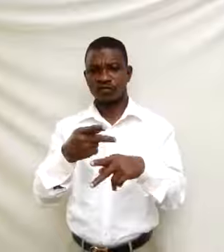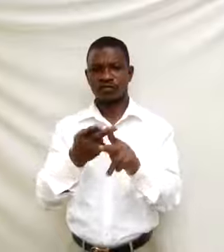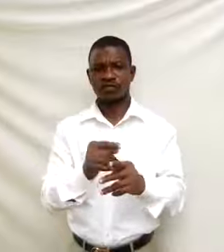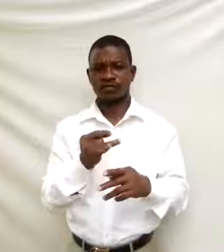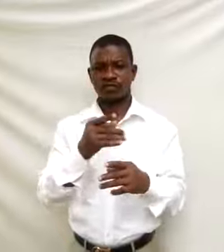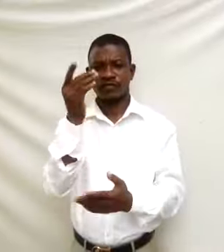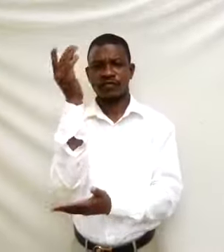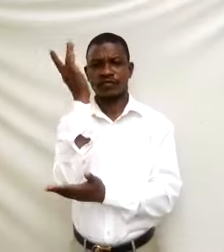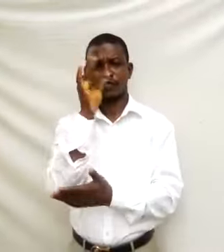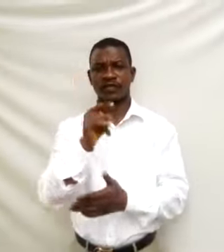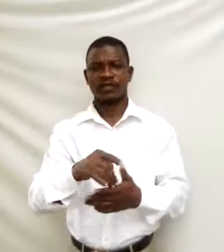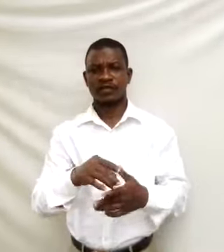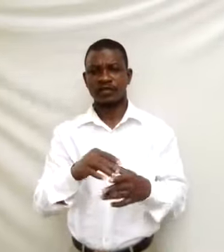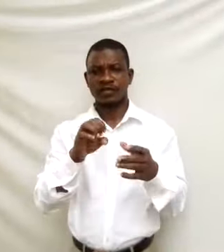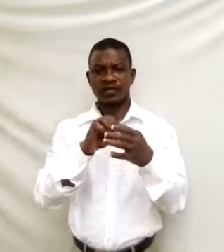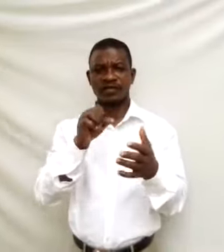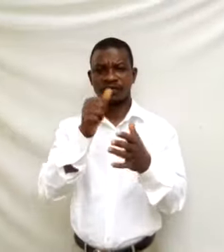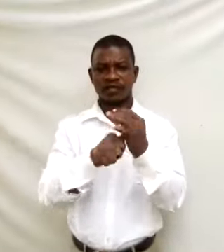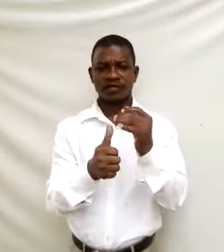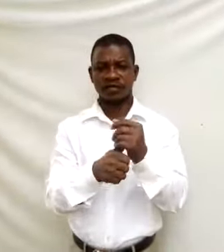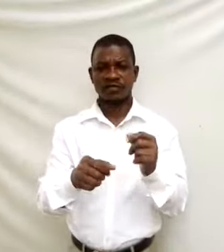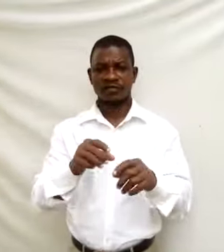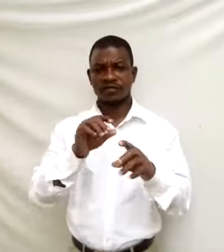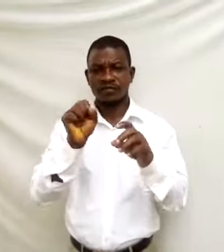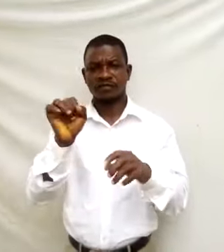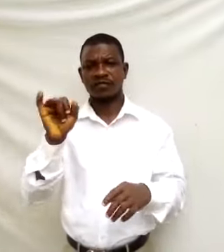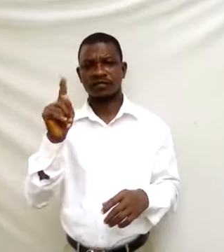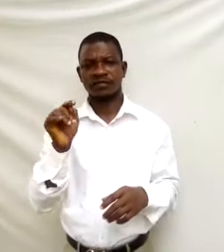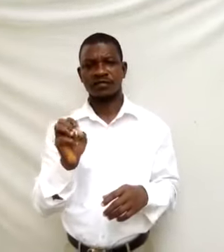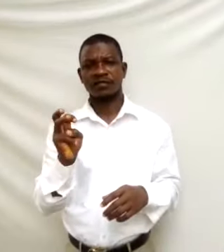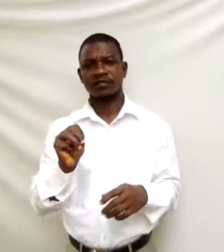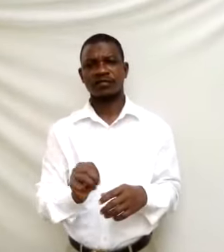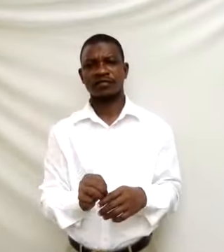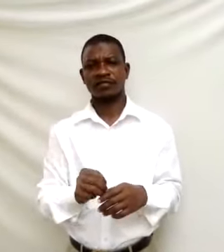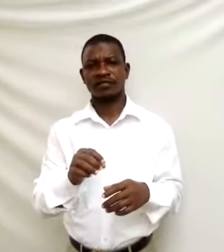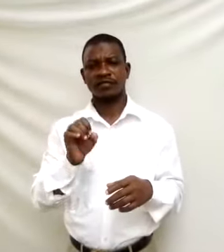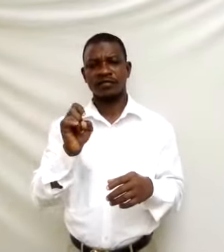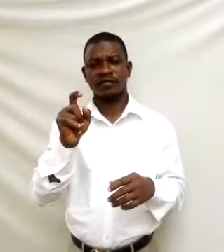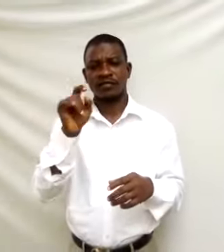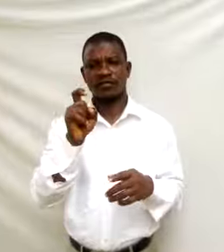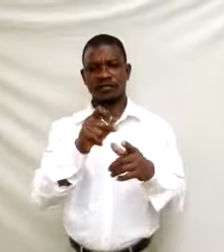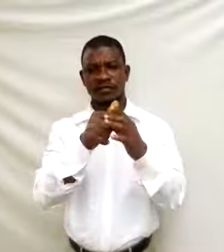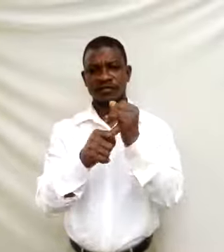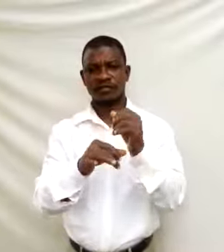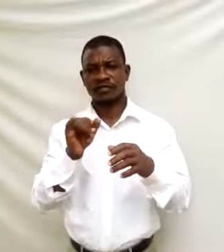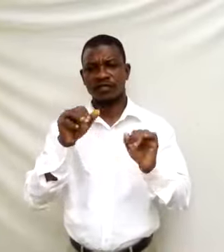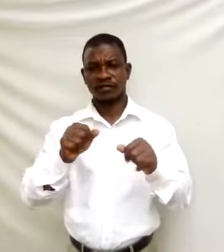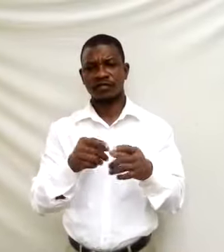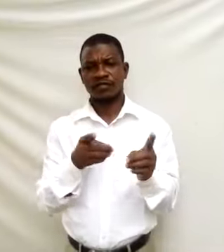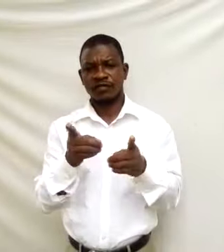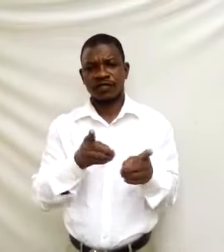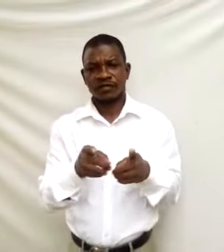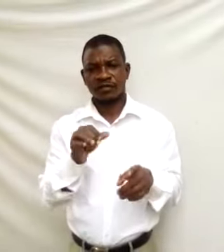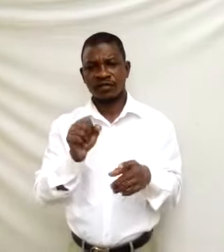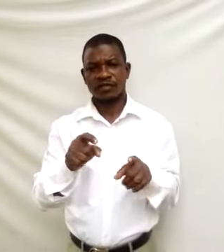excretory systems excretory systems can be described as the system